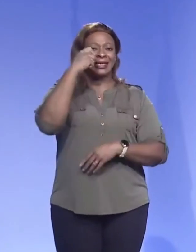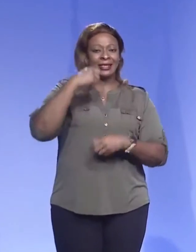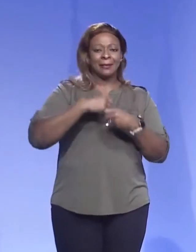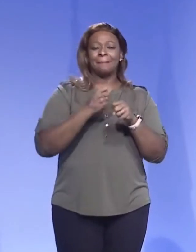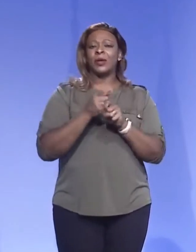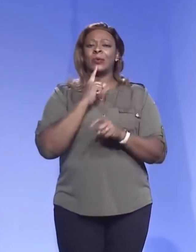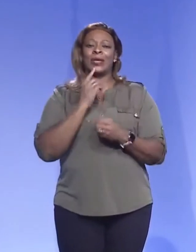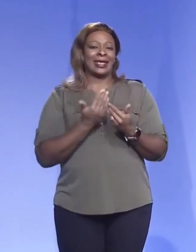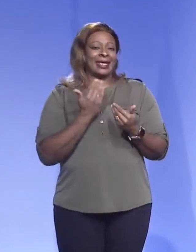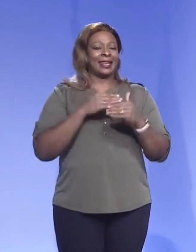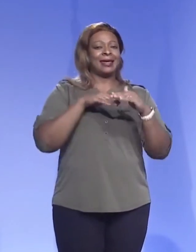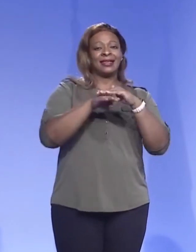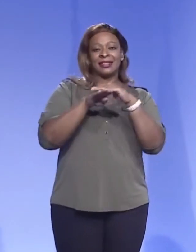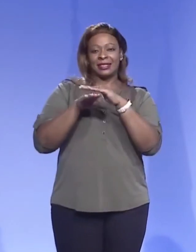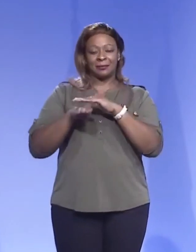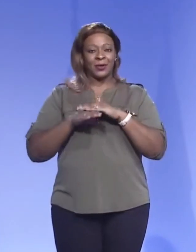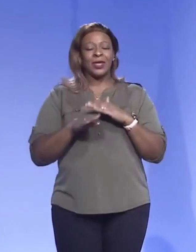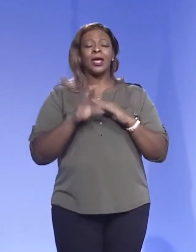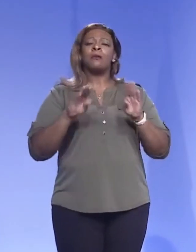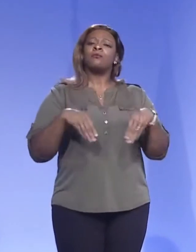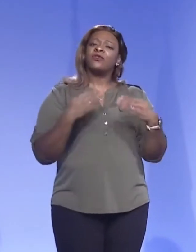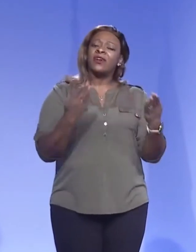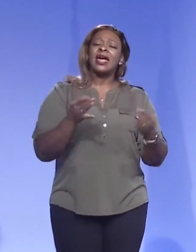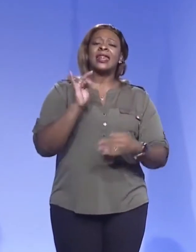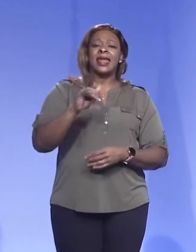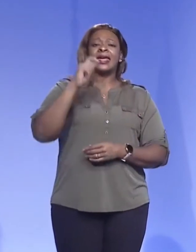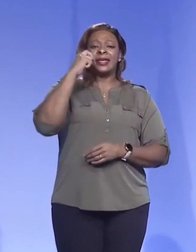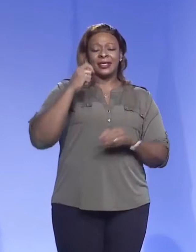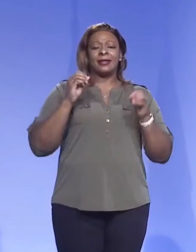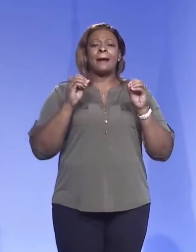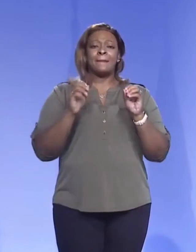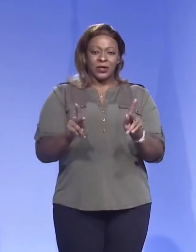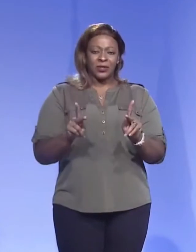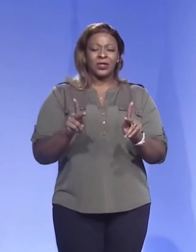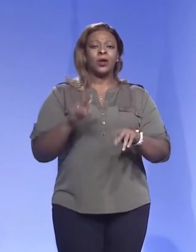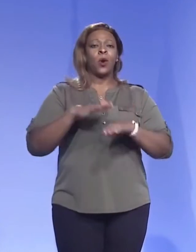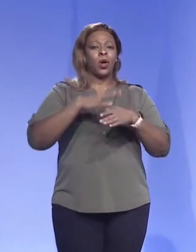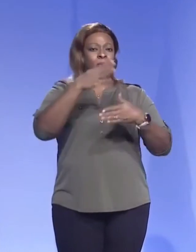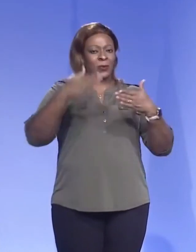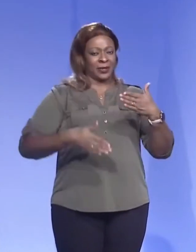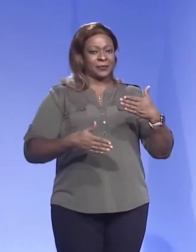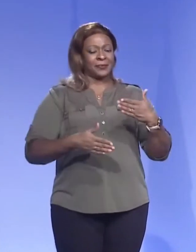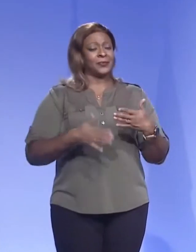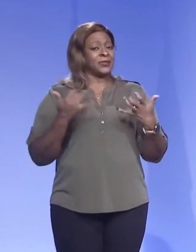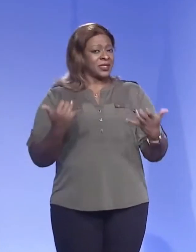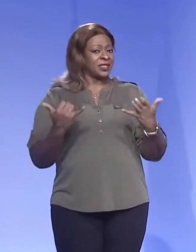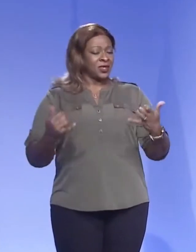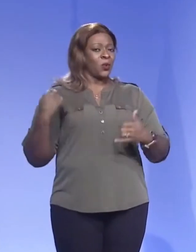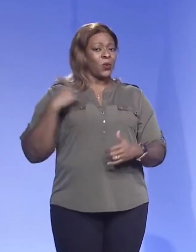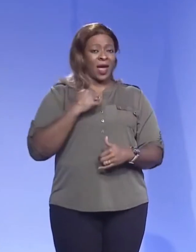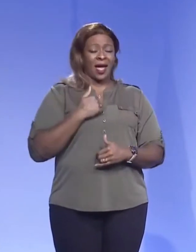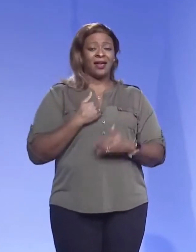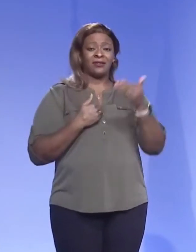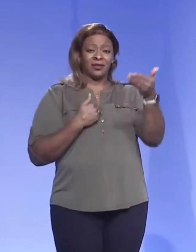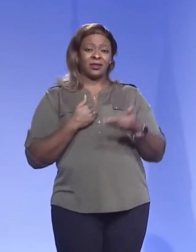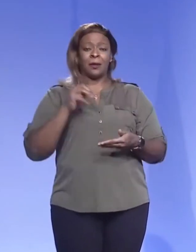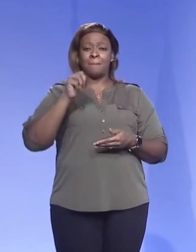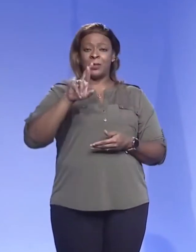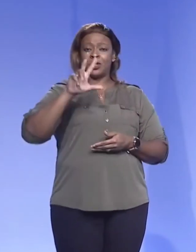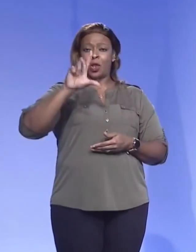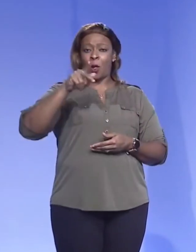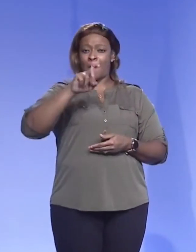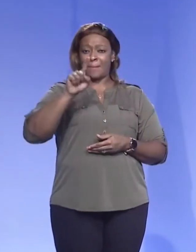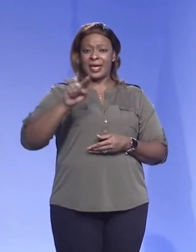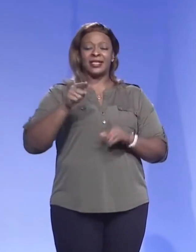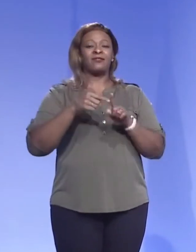it easily accessible, and providing those testing opportunities on the weekend. So today we have with us Mr. Lopez, who's